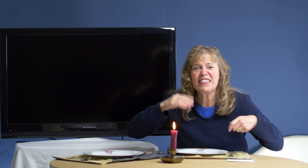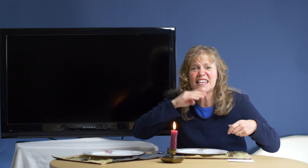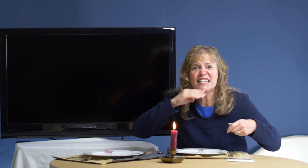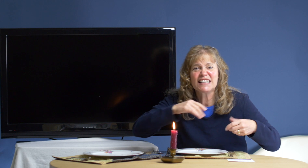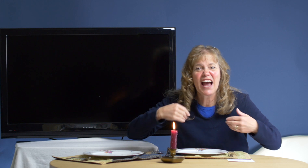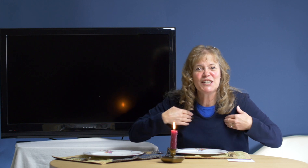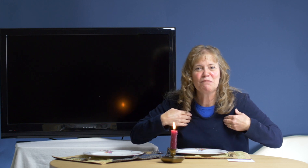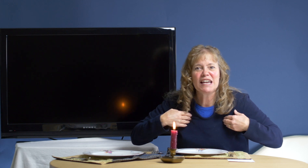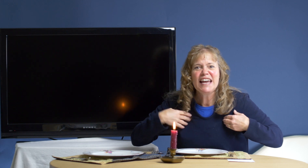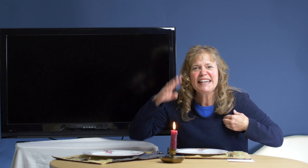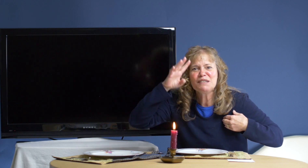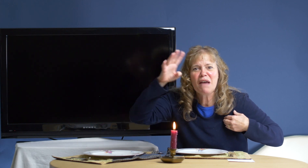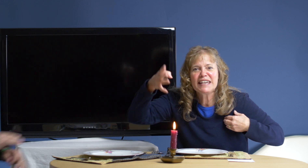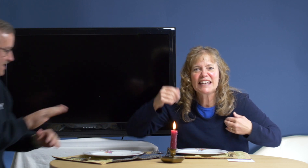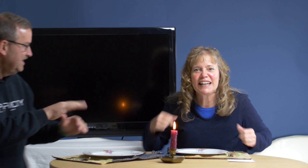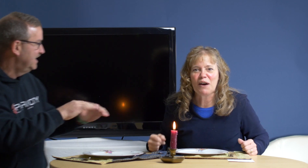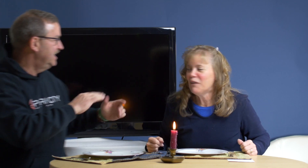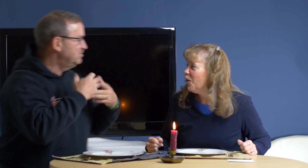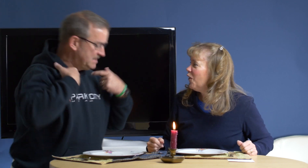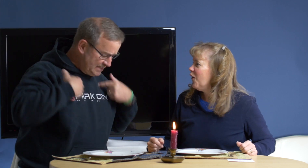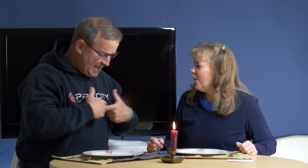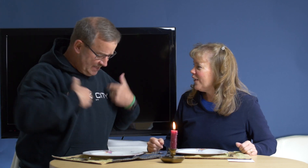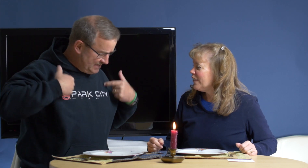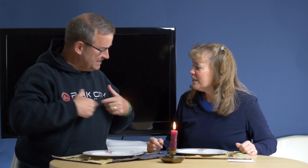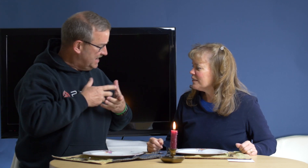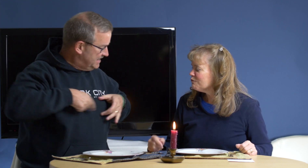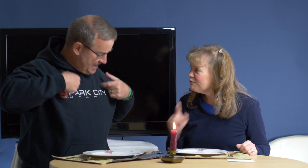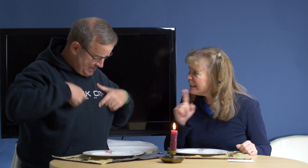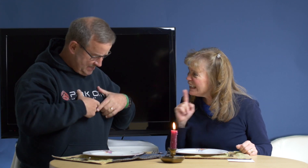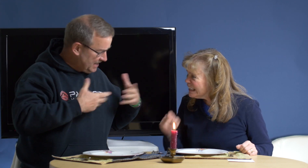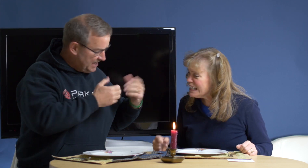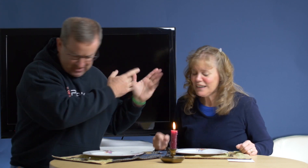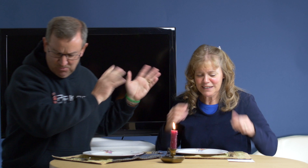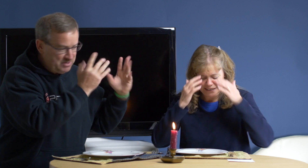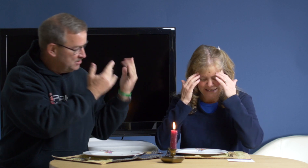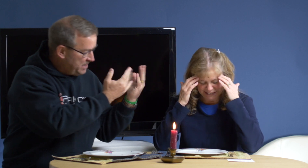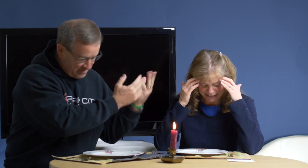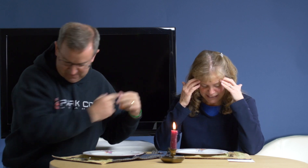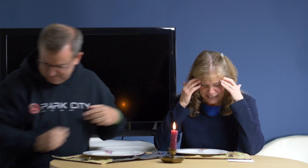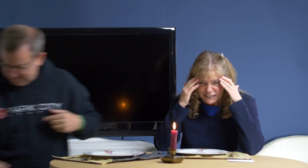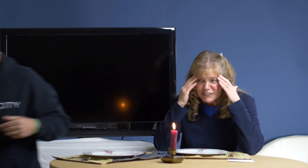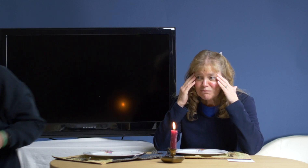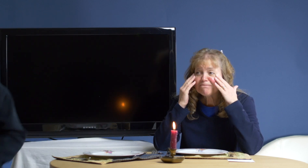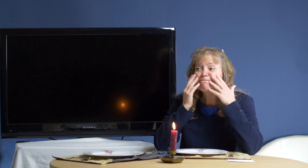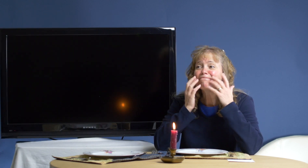think he's lying to me. He's making it up. It was a necklace. A necklace. got you. Yeah, wait. Just wait. Hmm.